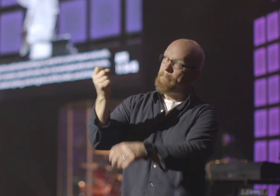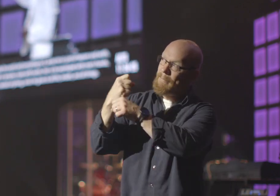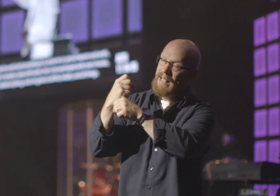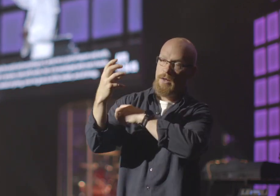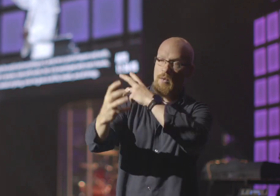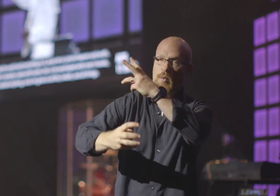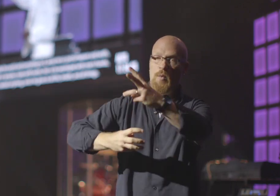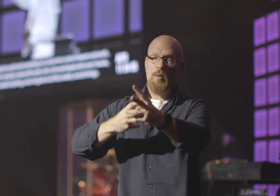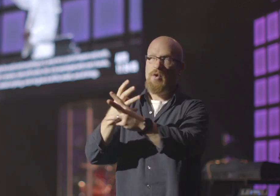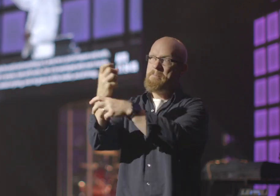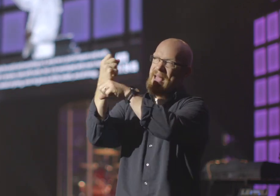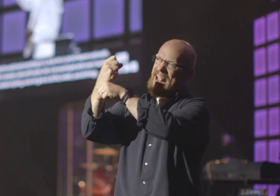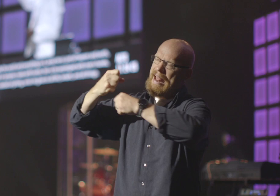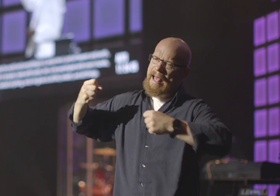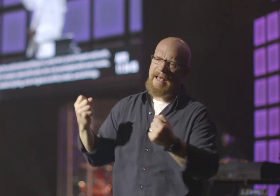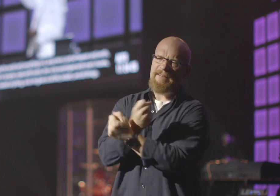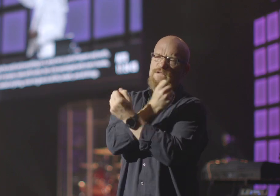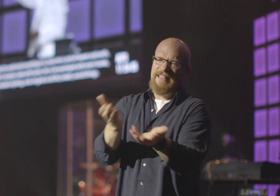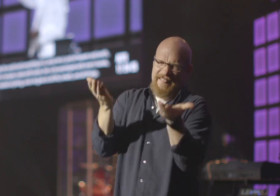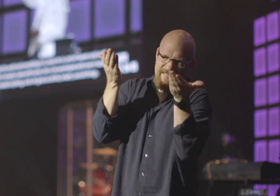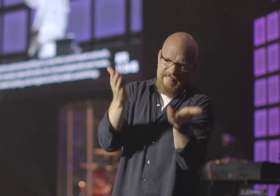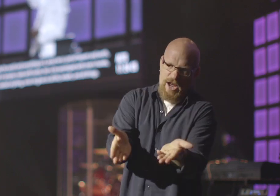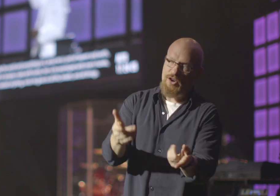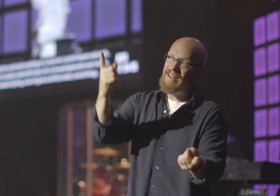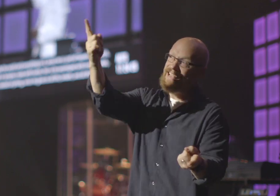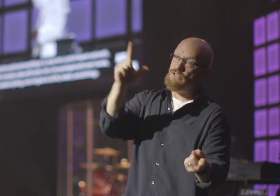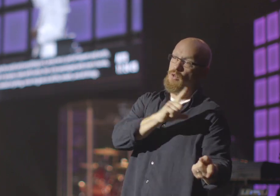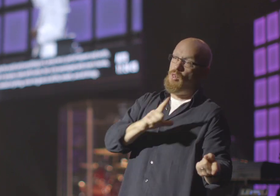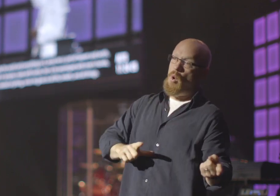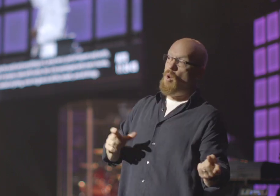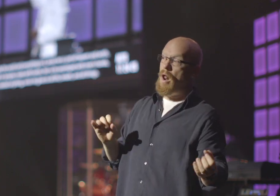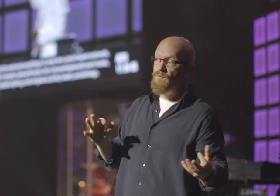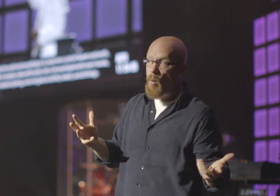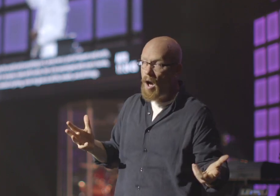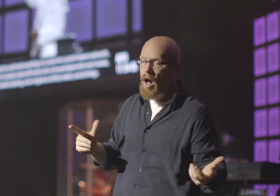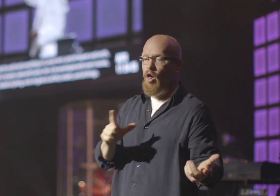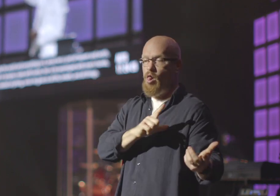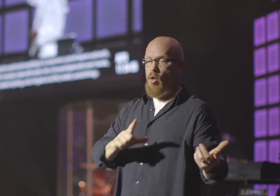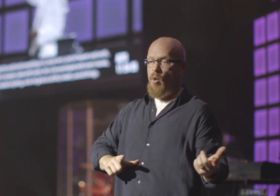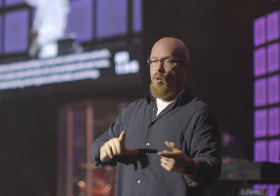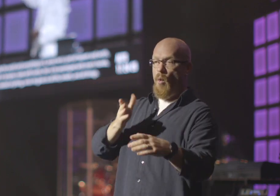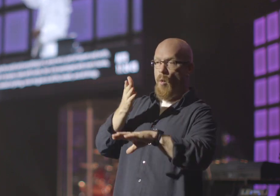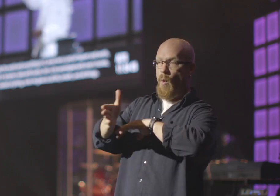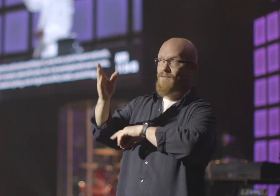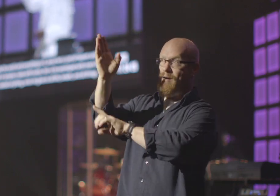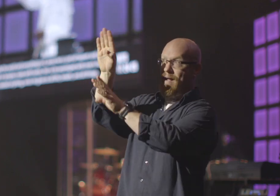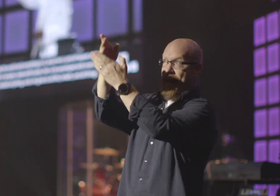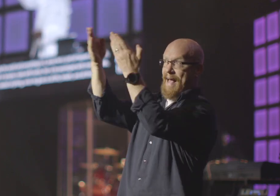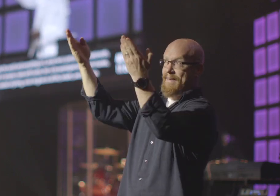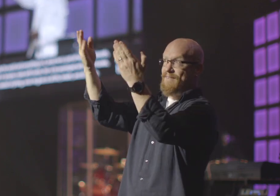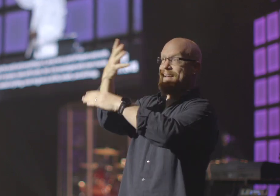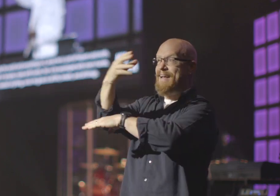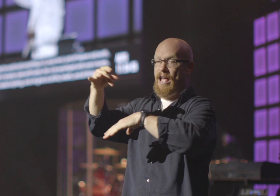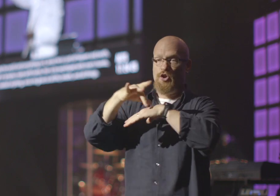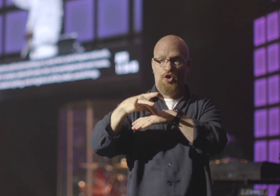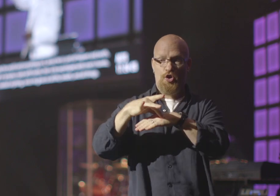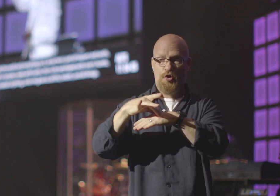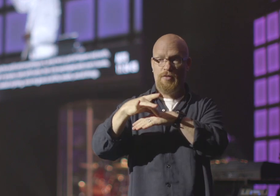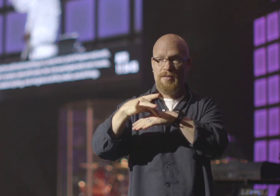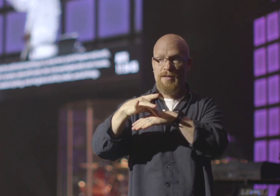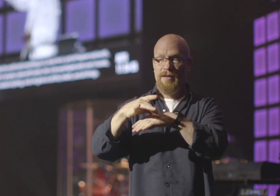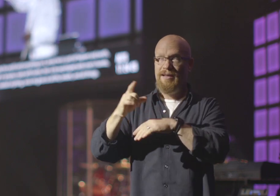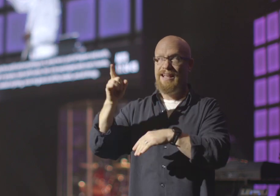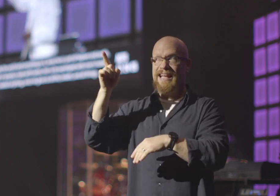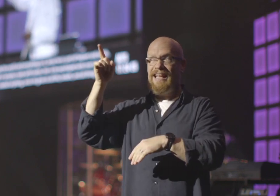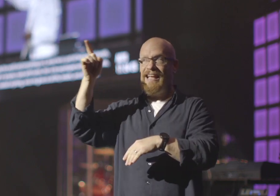everything in it, since he is Lord of what? He's Lord of heaven and earth, does not dwell